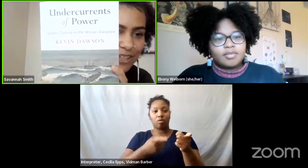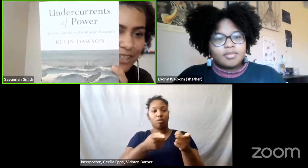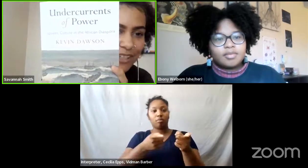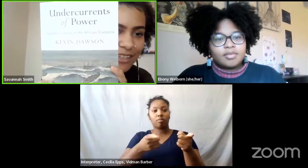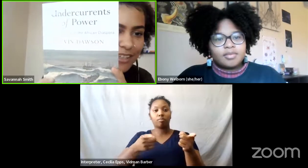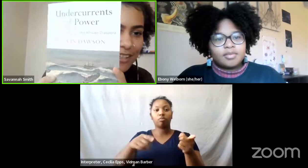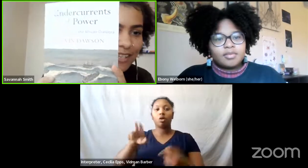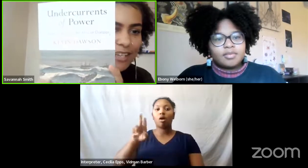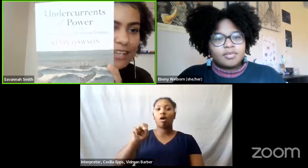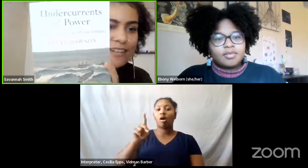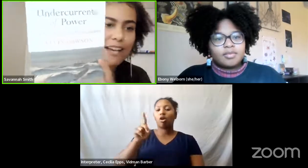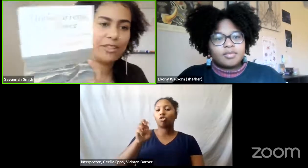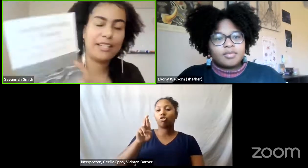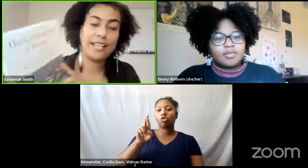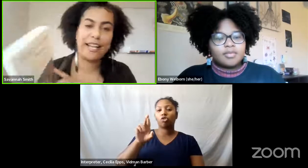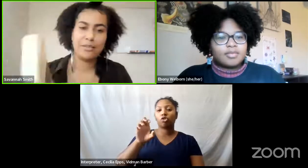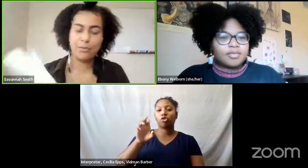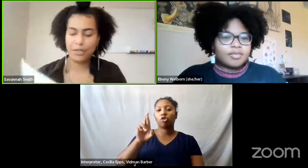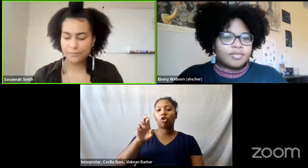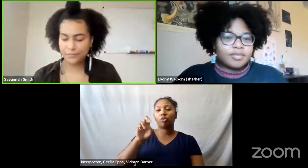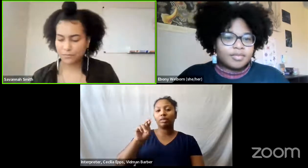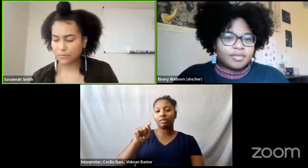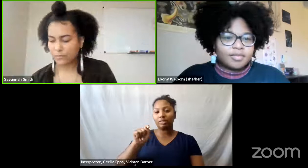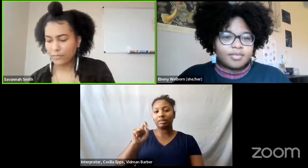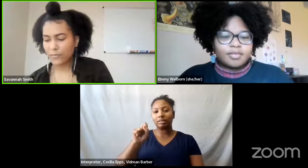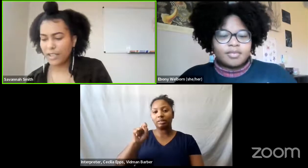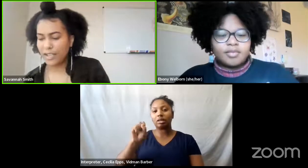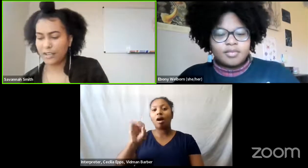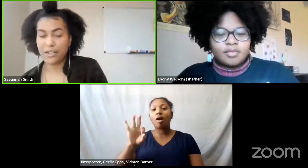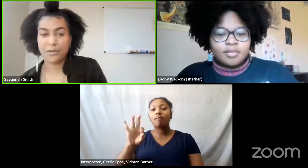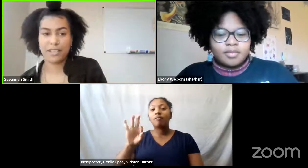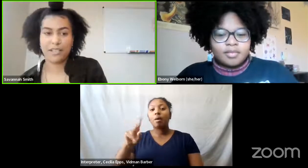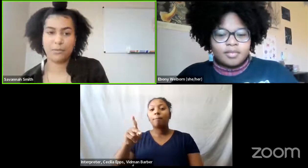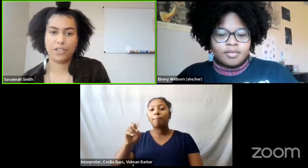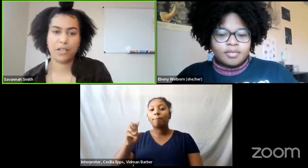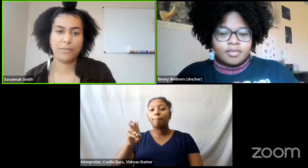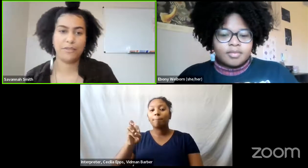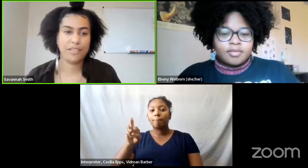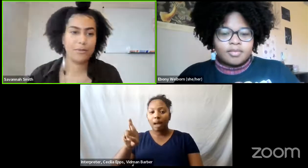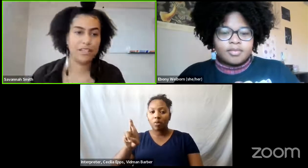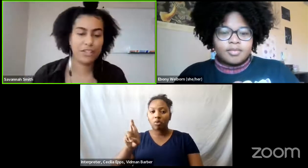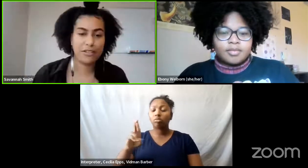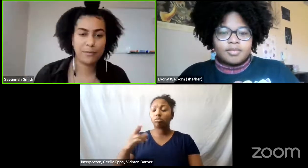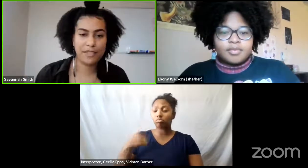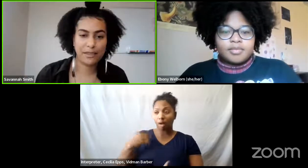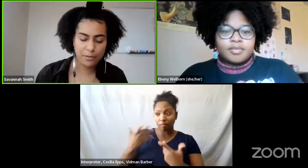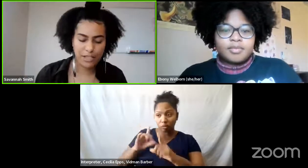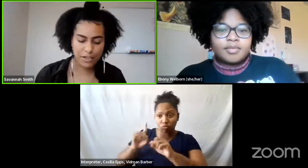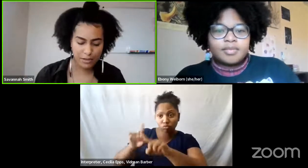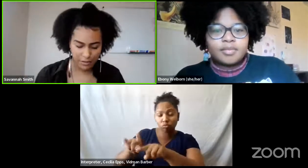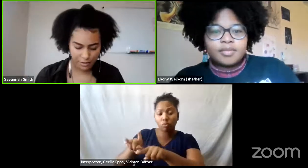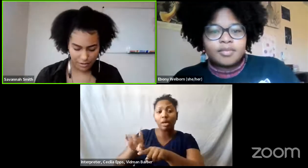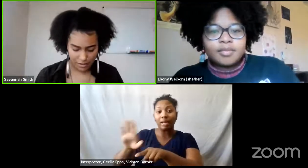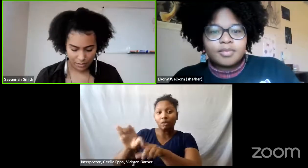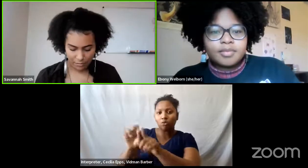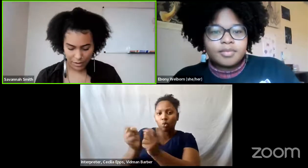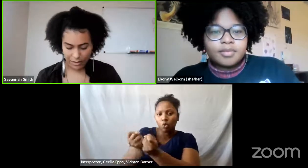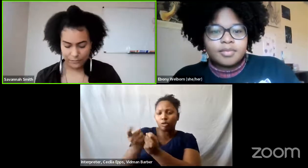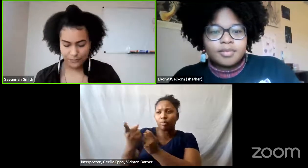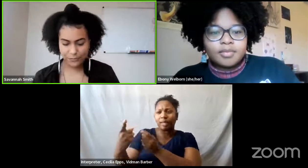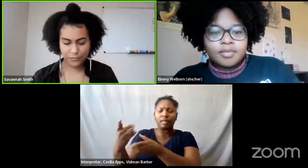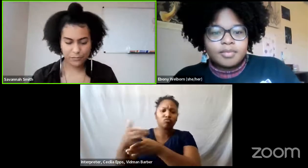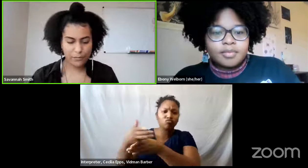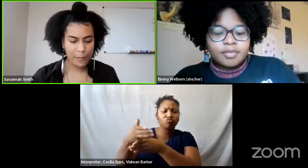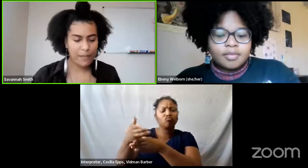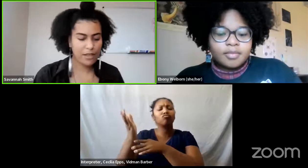Aquatic Culture in the African Diaspora, and also attended a workshop of his where he shared some of this information.